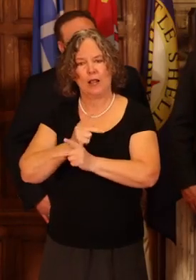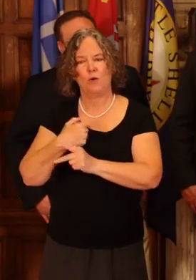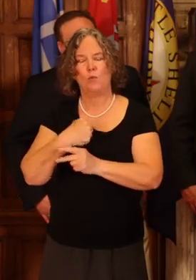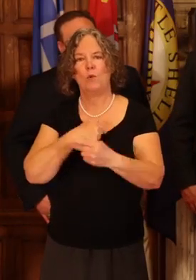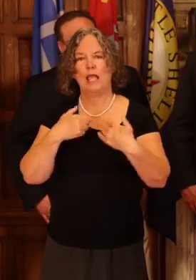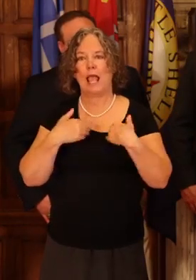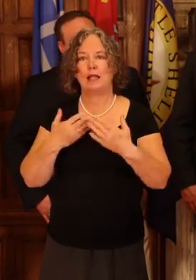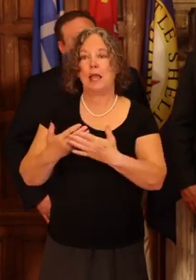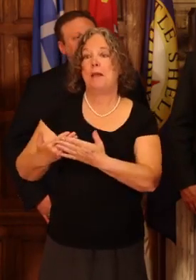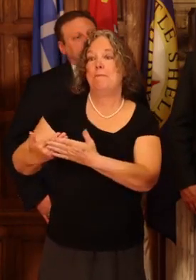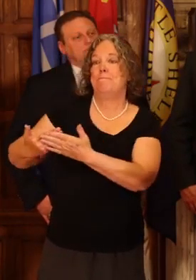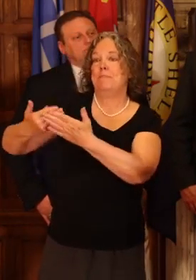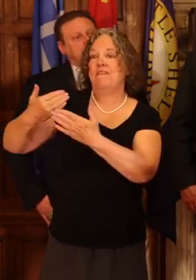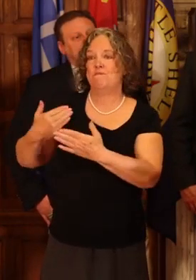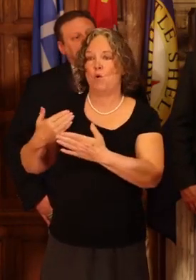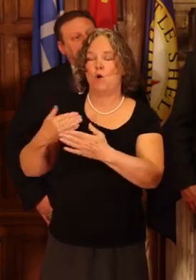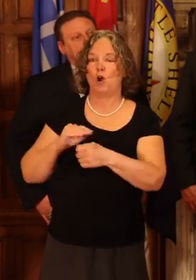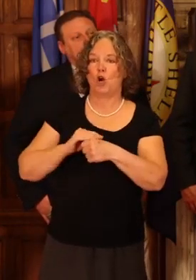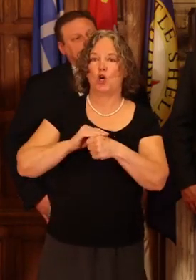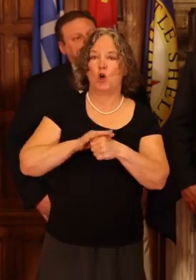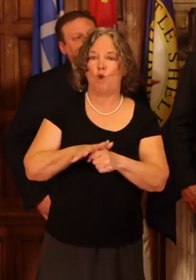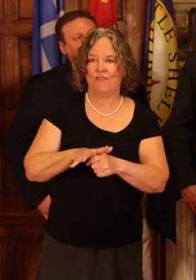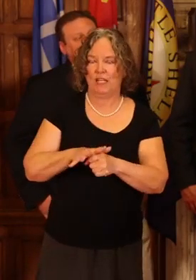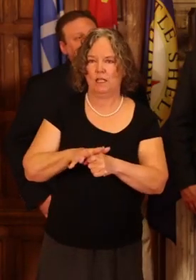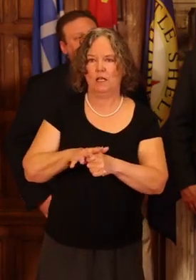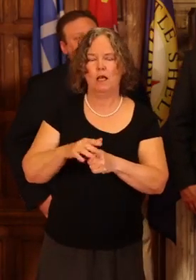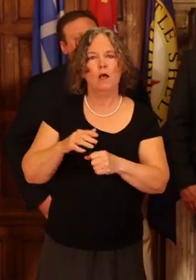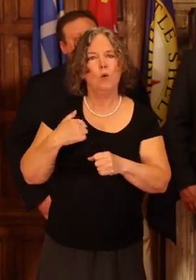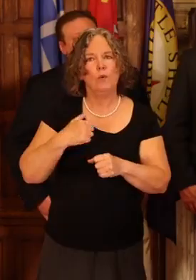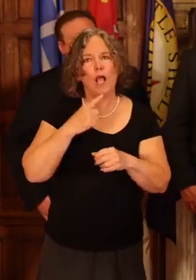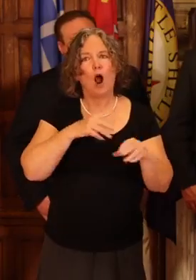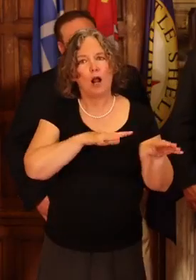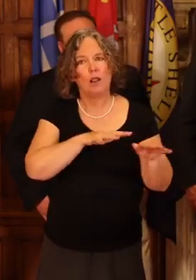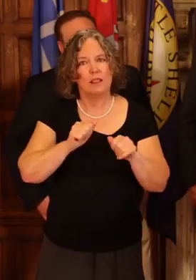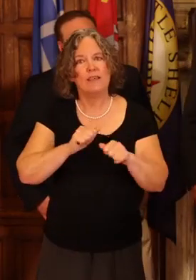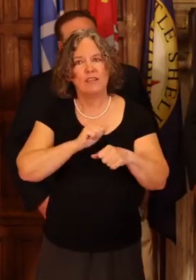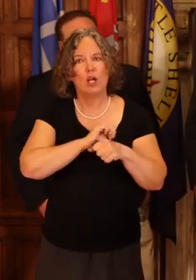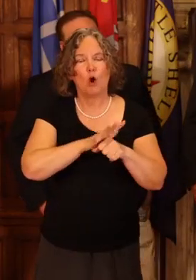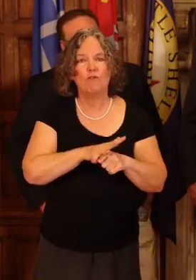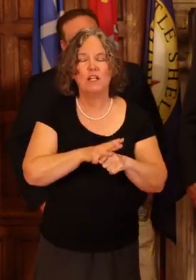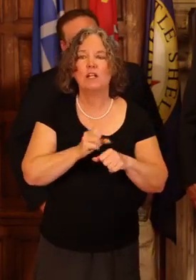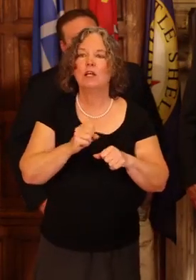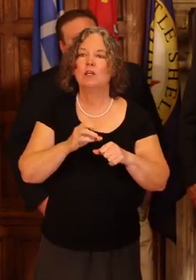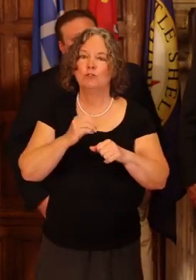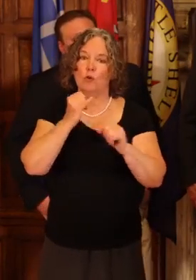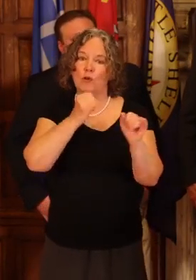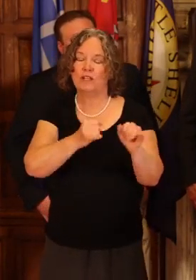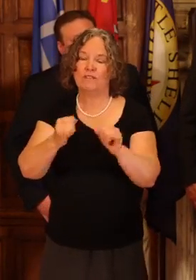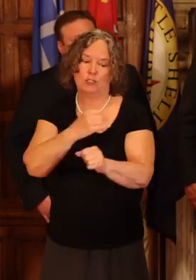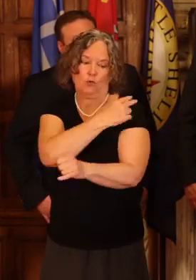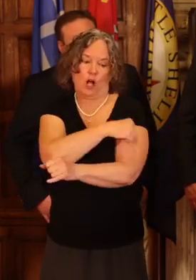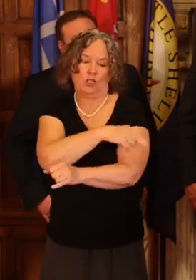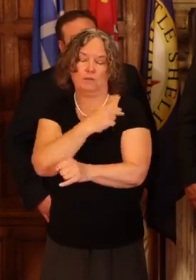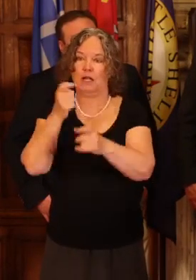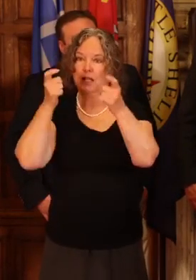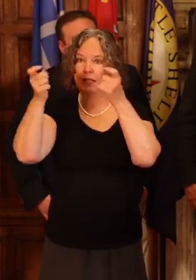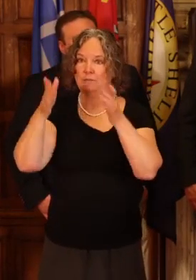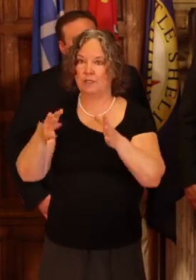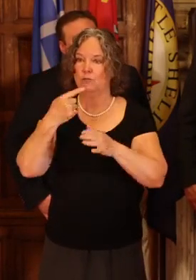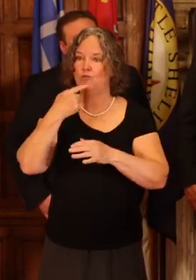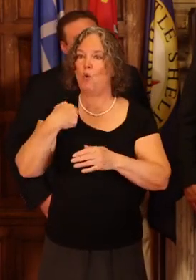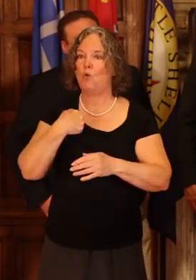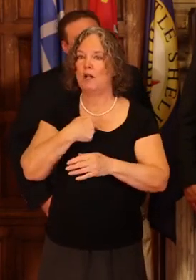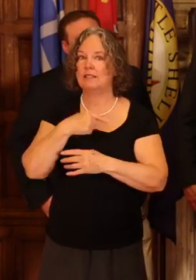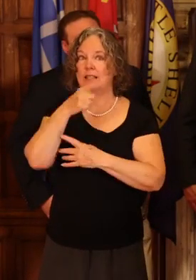COVID, because we're moving out of this. And individual hospital administrators have told us that they can